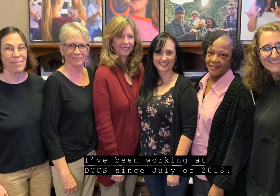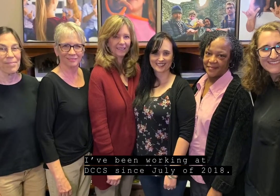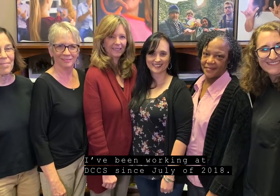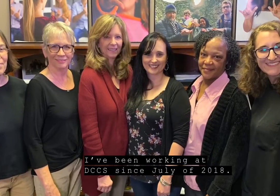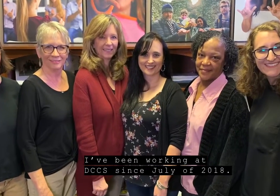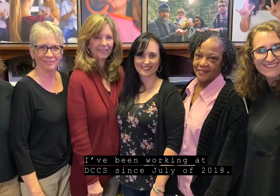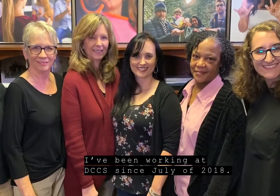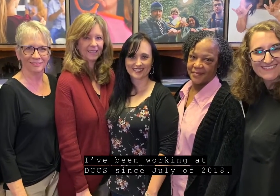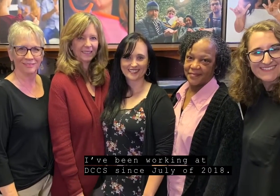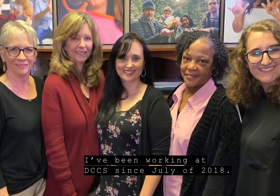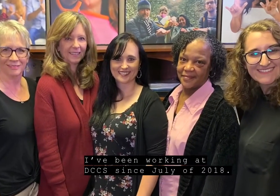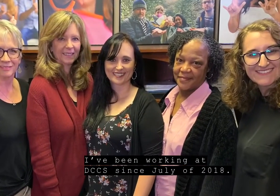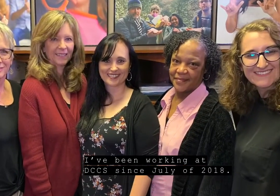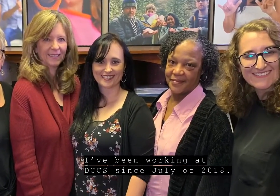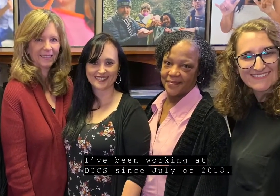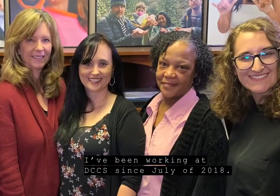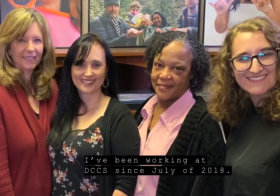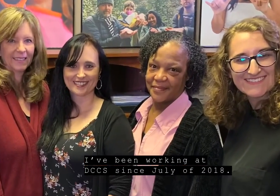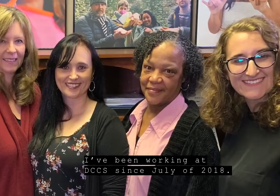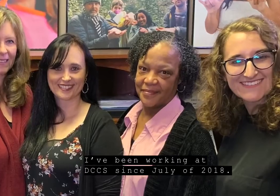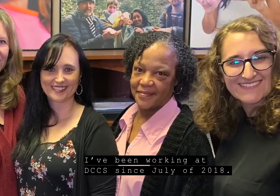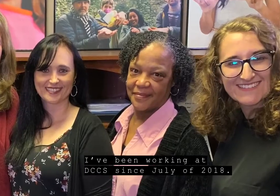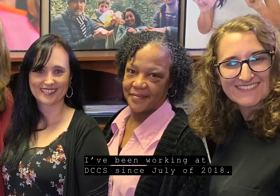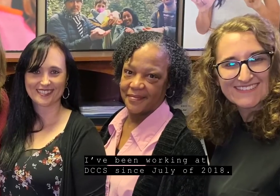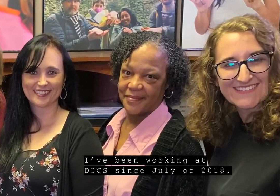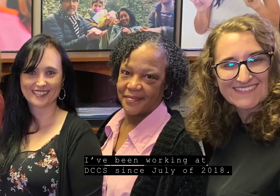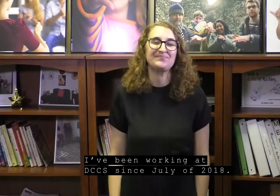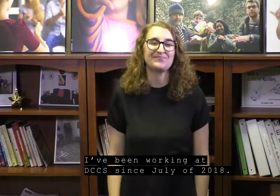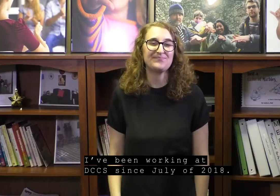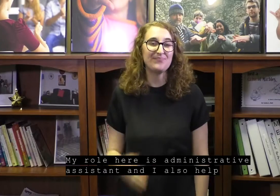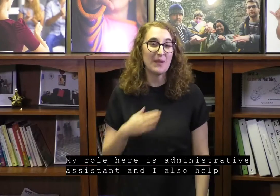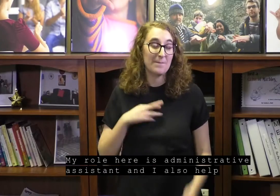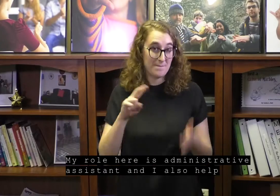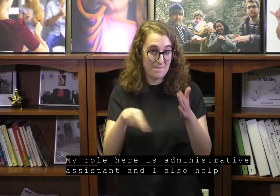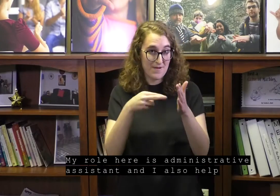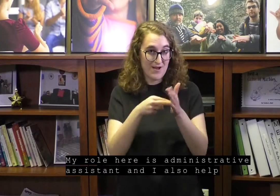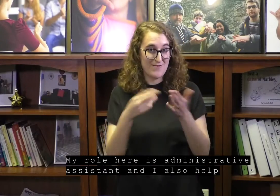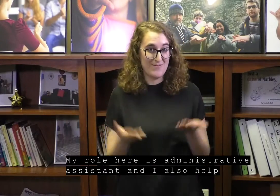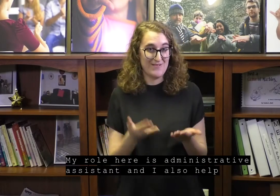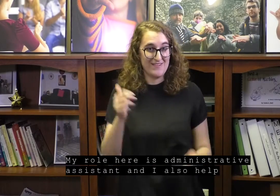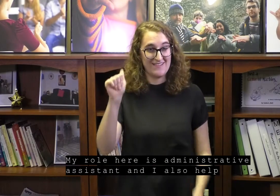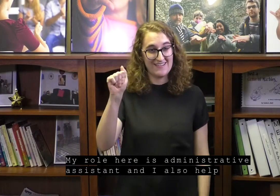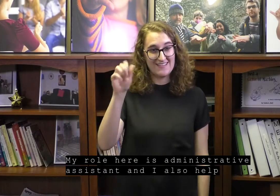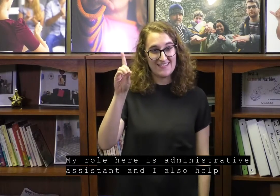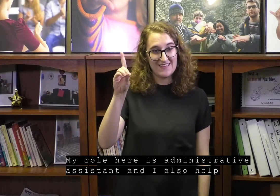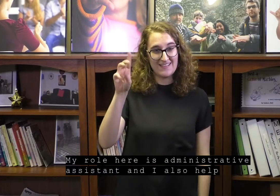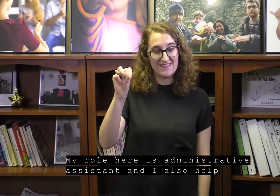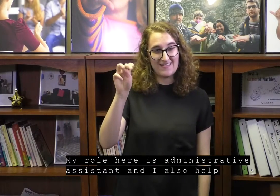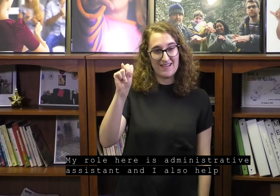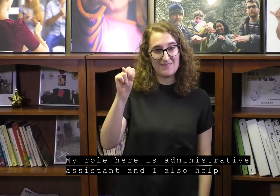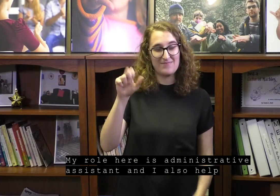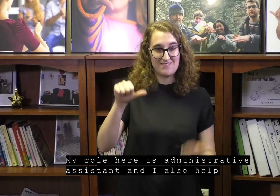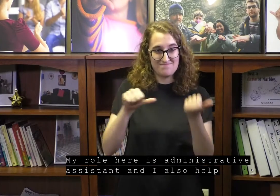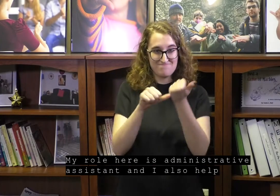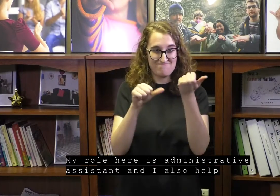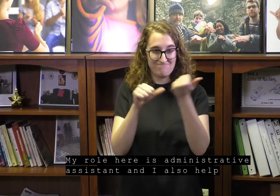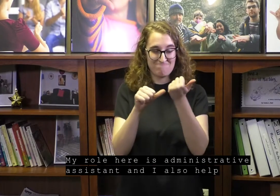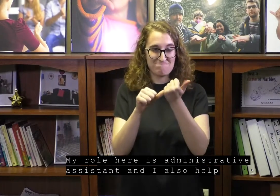I've been working at DCCS since July of 2018. My role here is Administrative